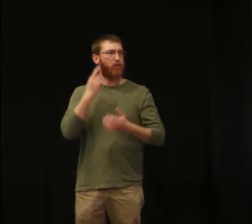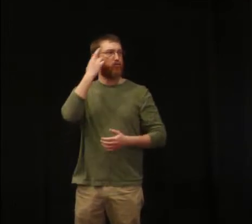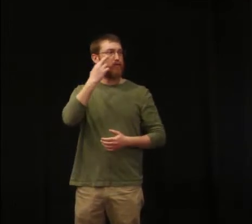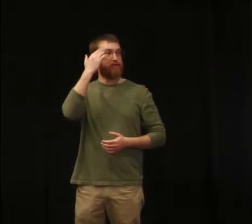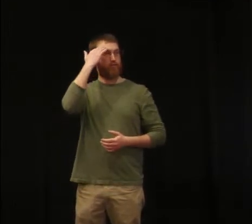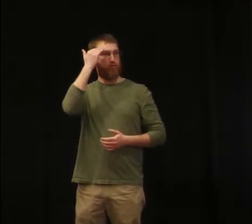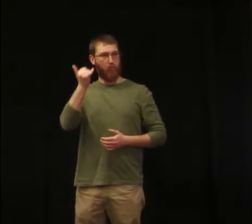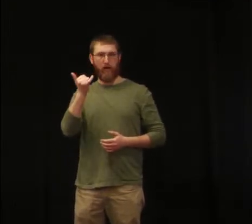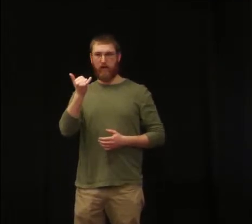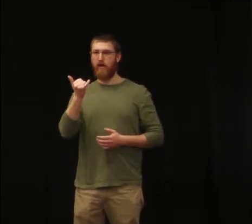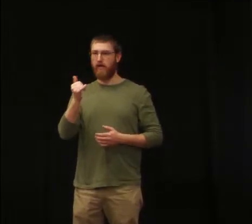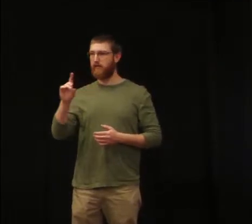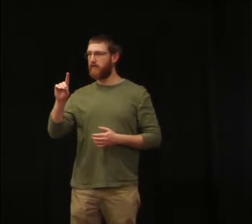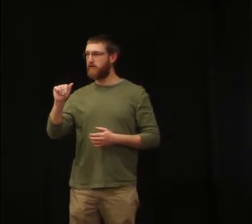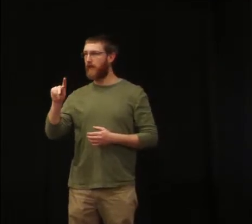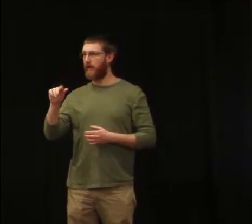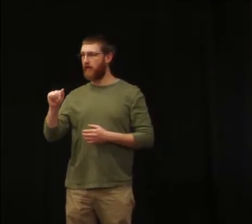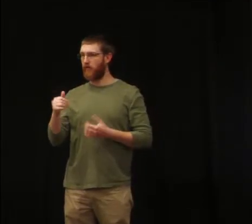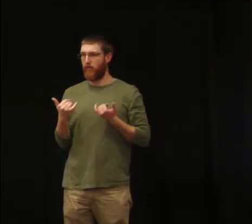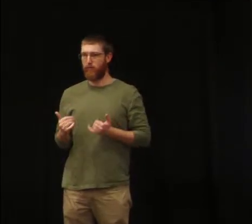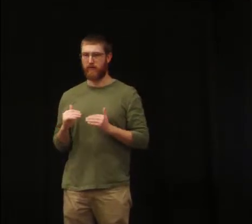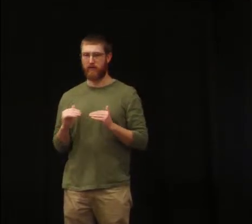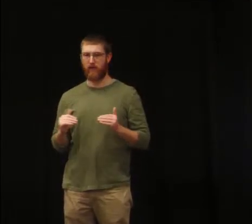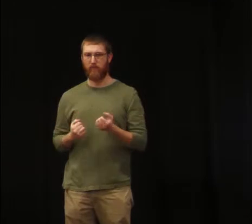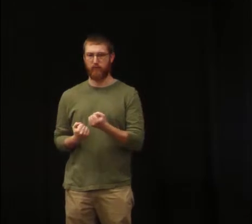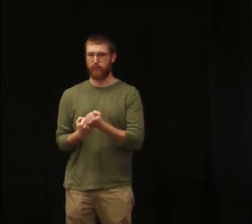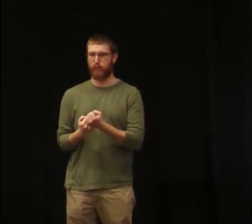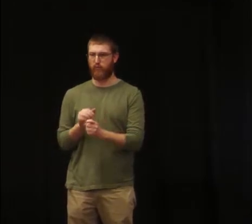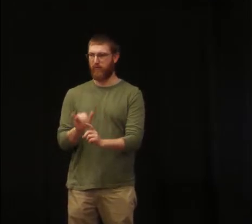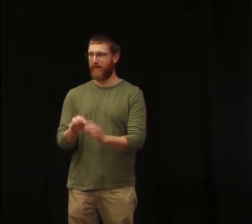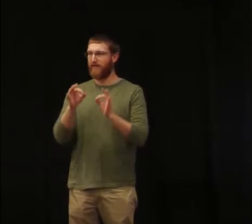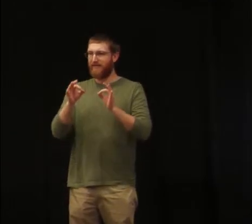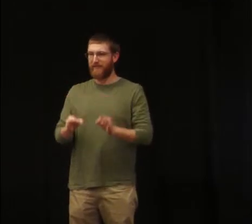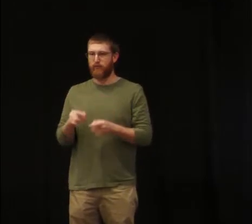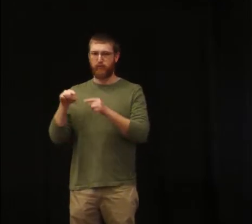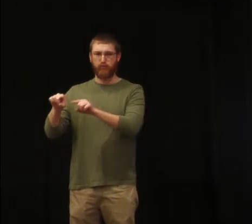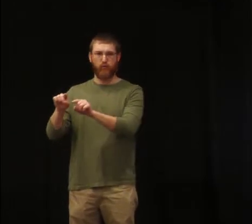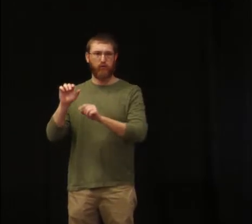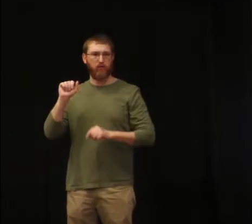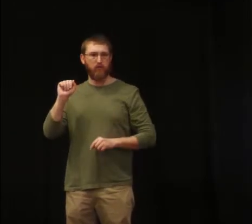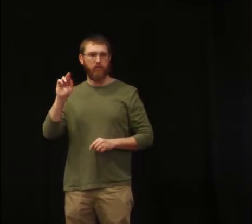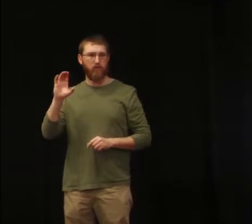rationale and data in the present level to support those decisions in the RP.